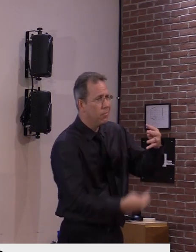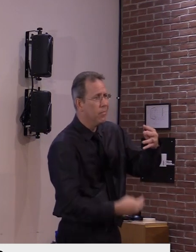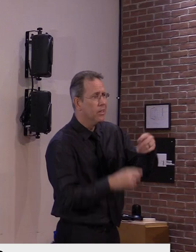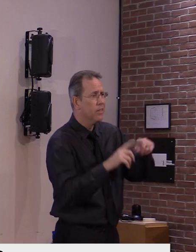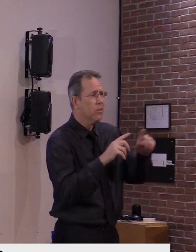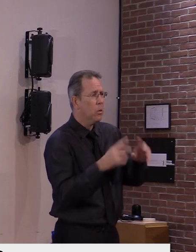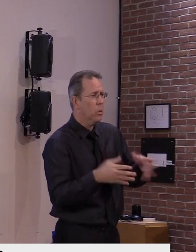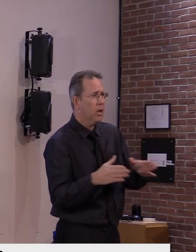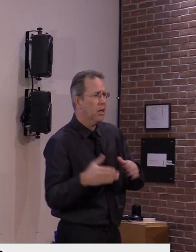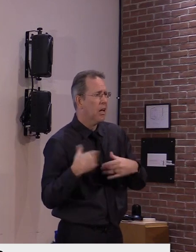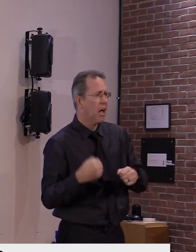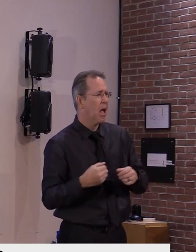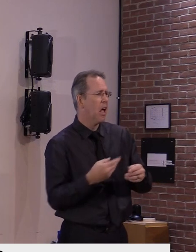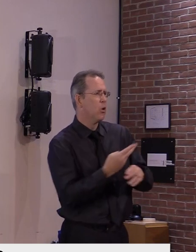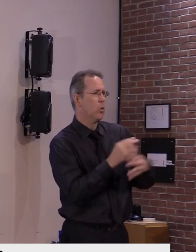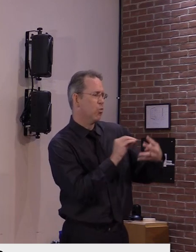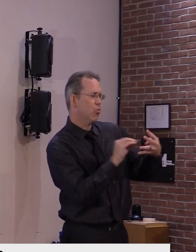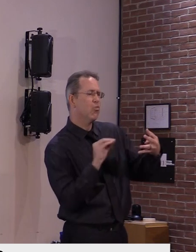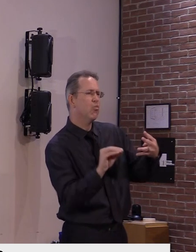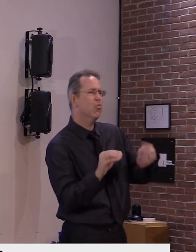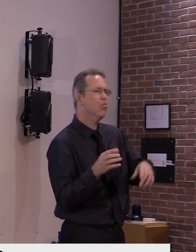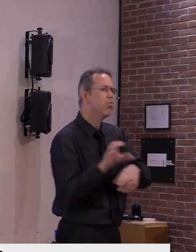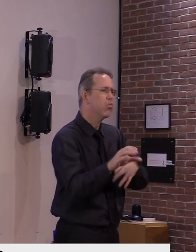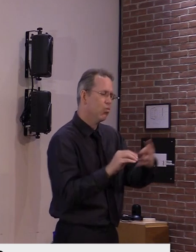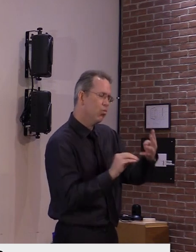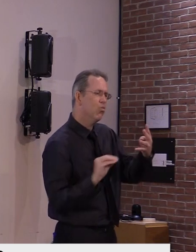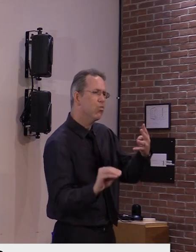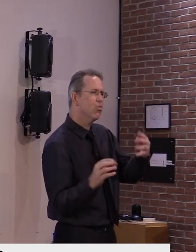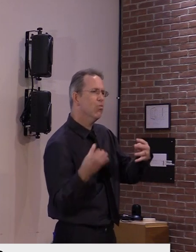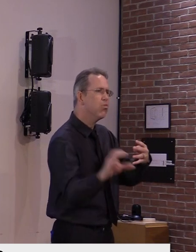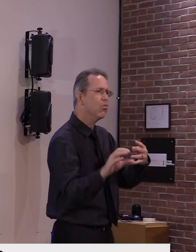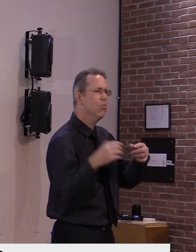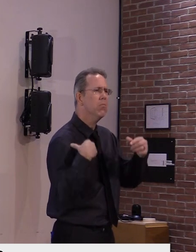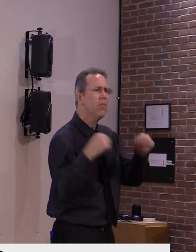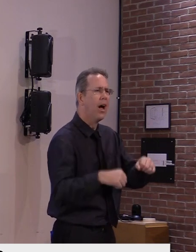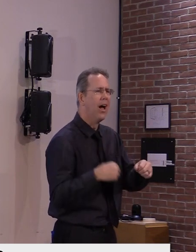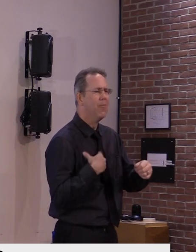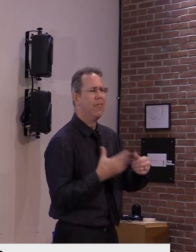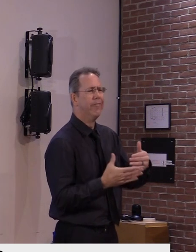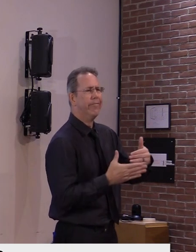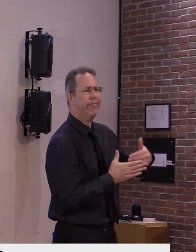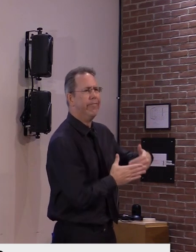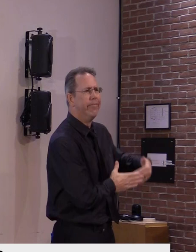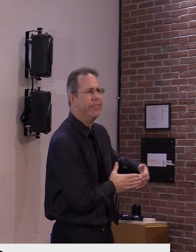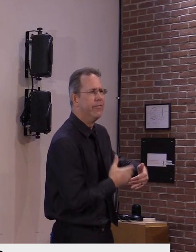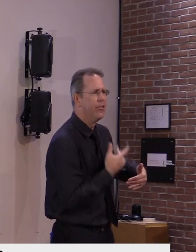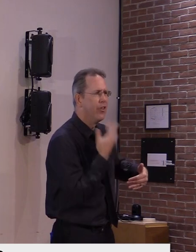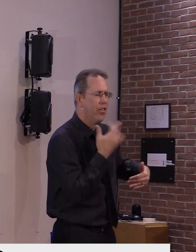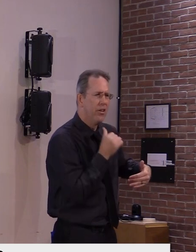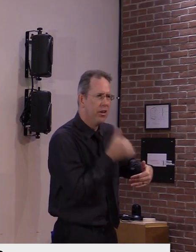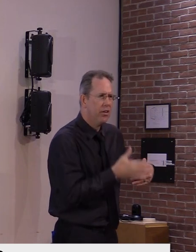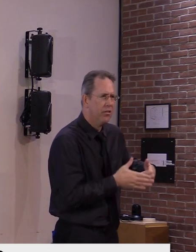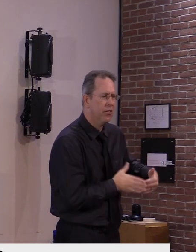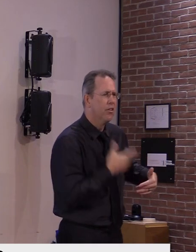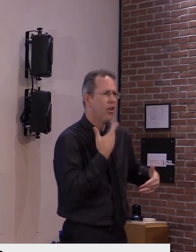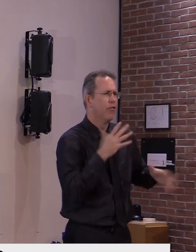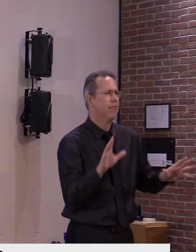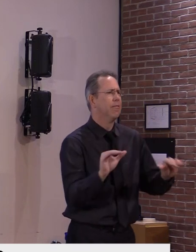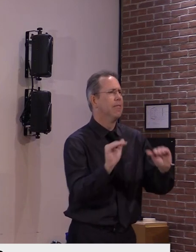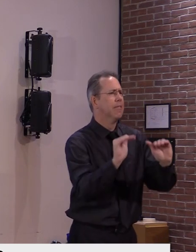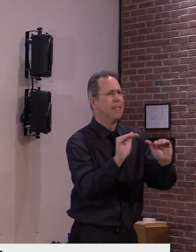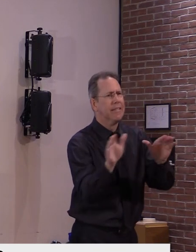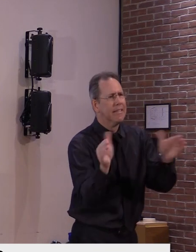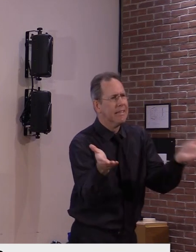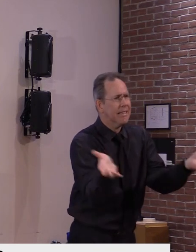could. Okay. And I'll leave you with one more question here. I noticed on